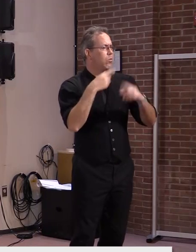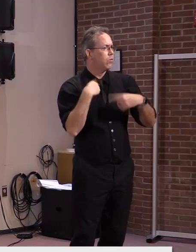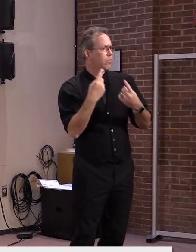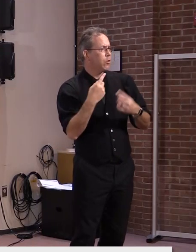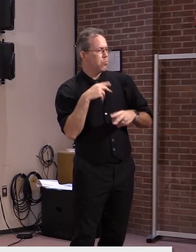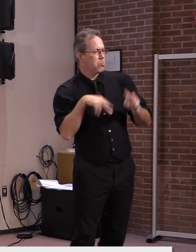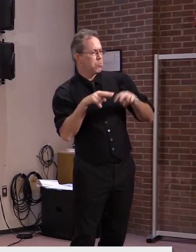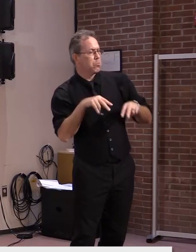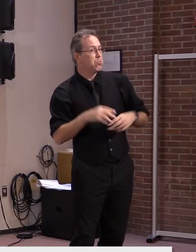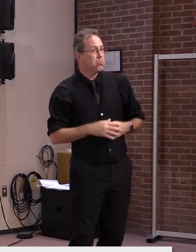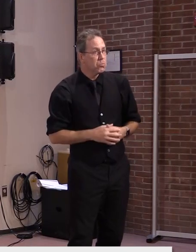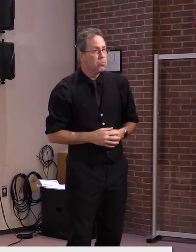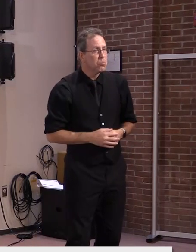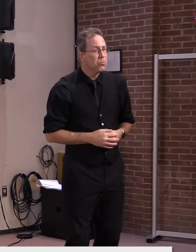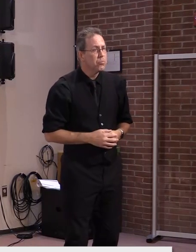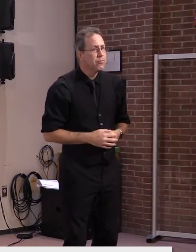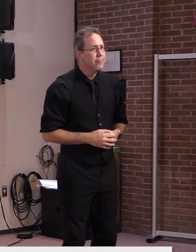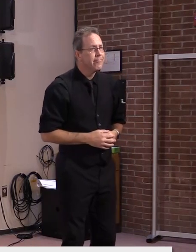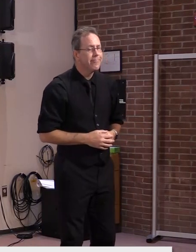Thank you.